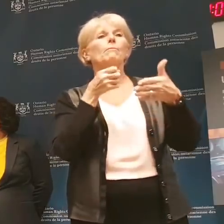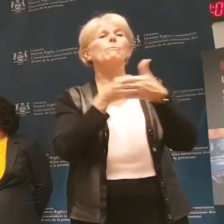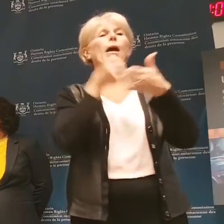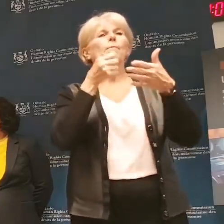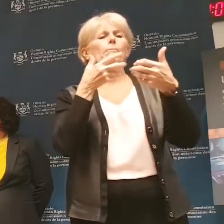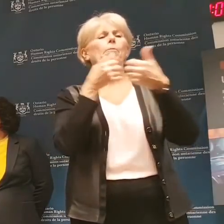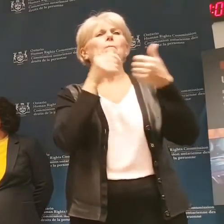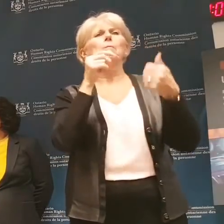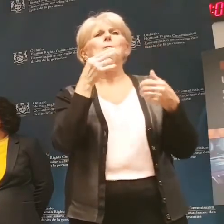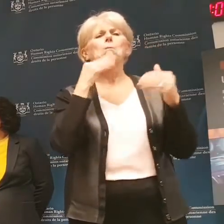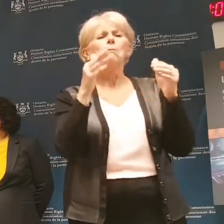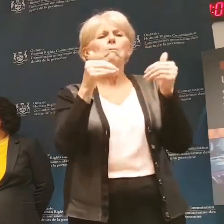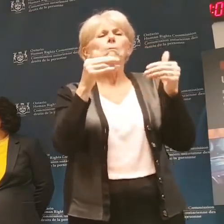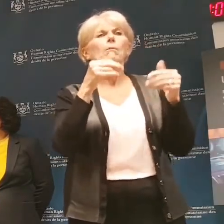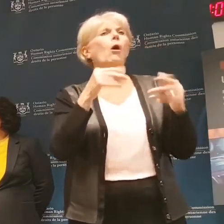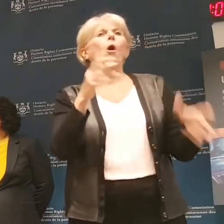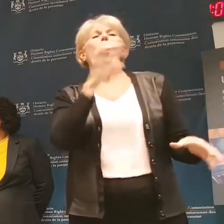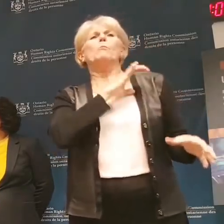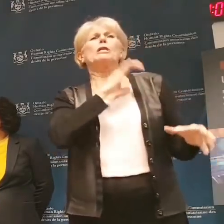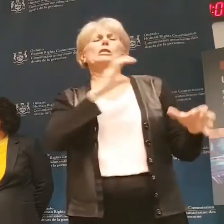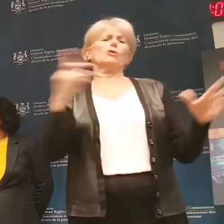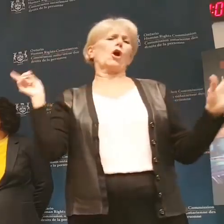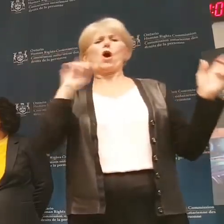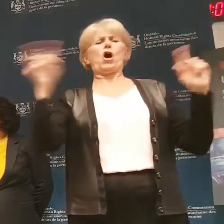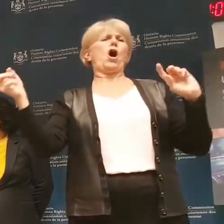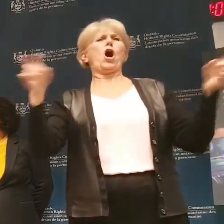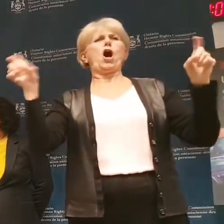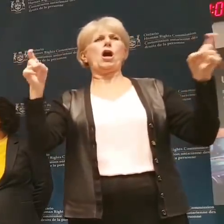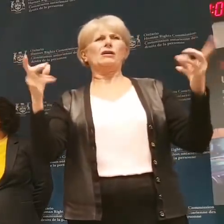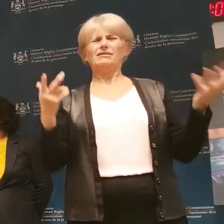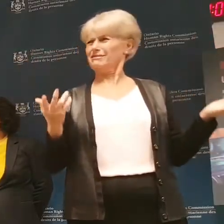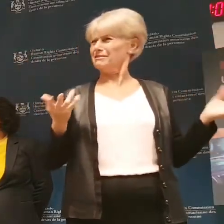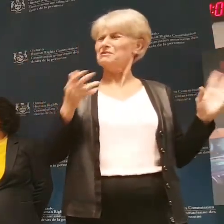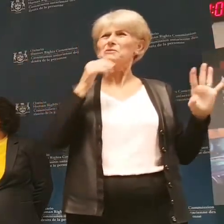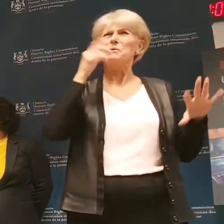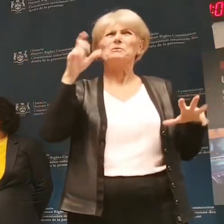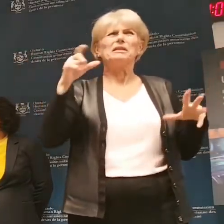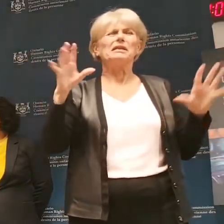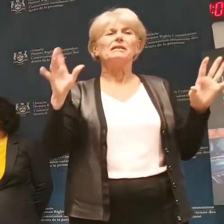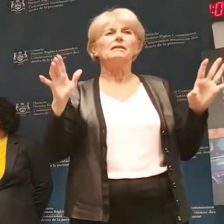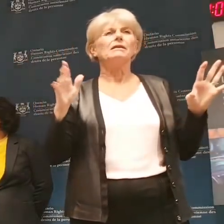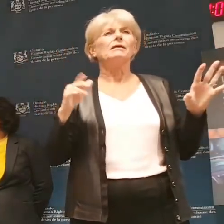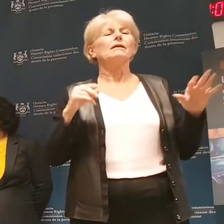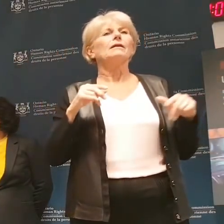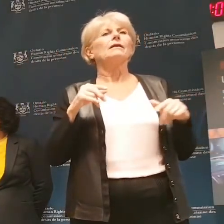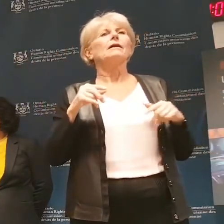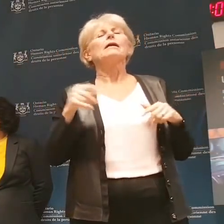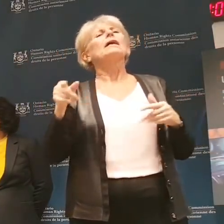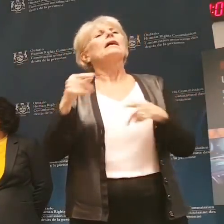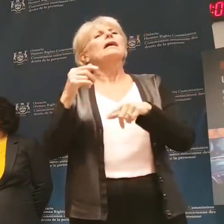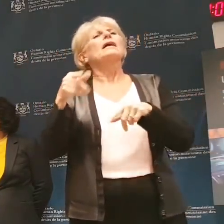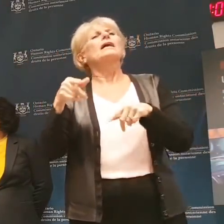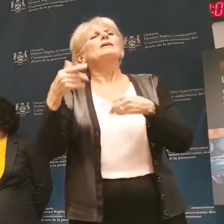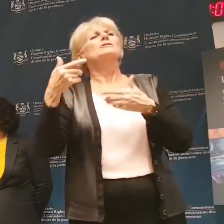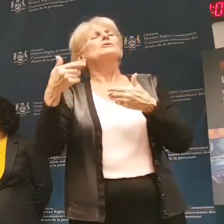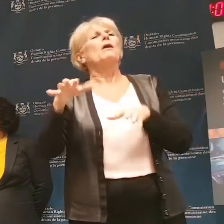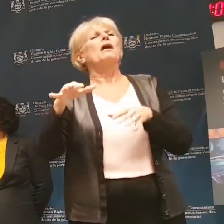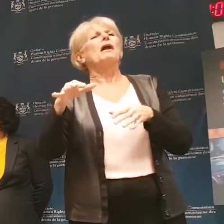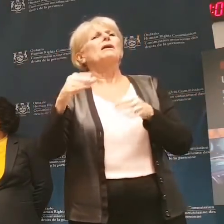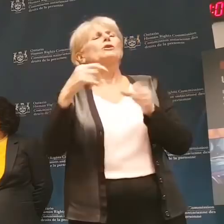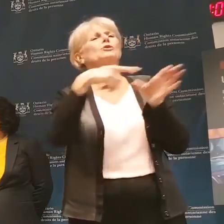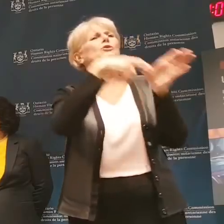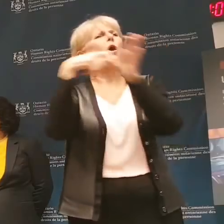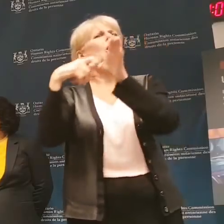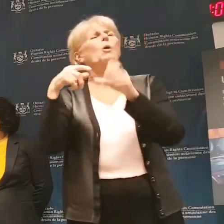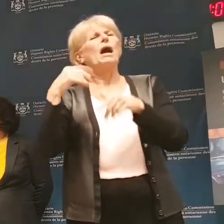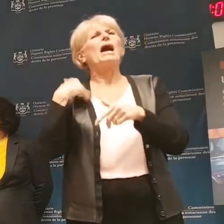and the police came to take charge even though he never had to take charge. And when he refused to get a tow truck, because the man already had CAA,